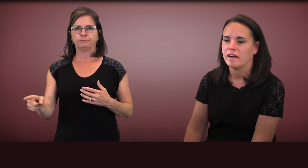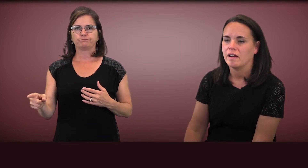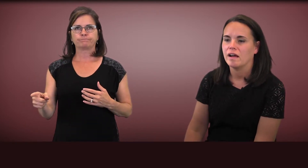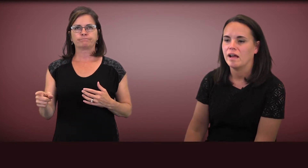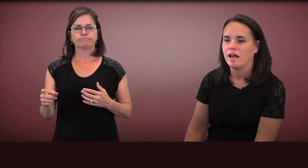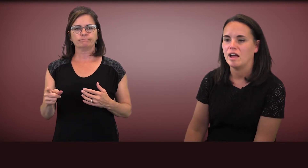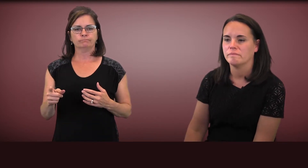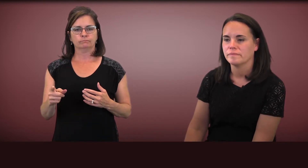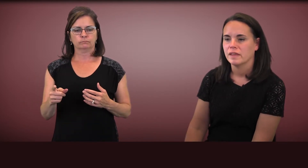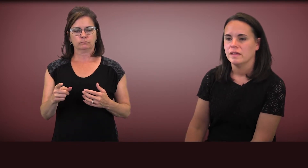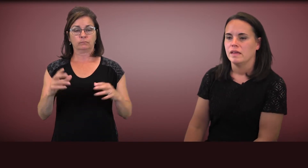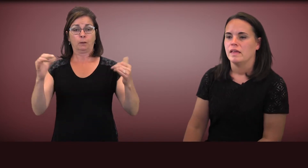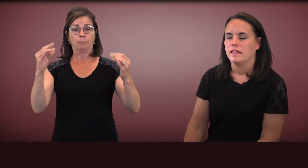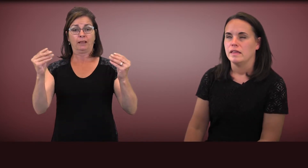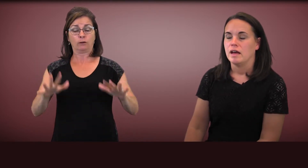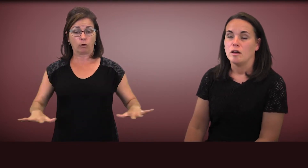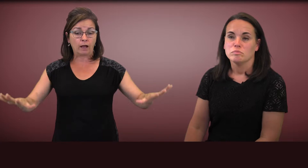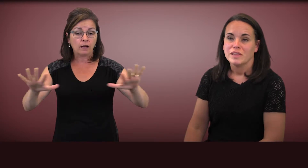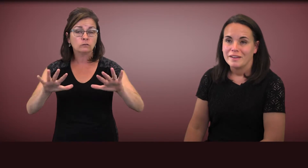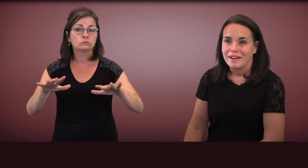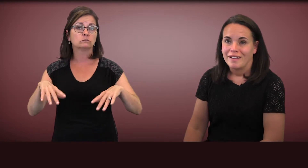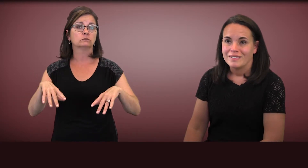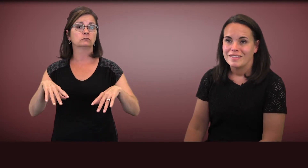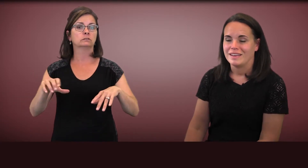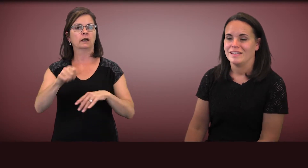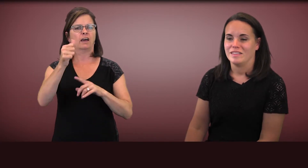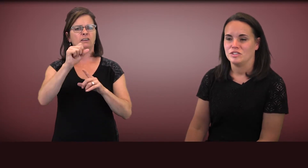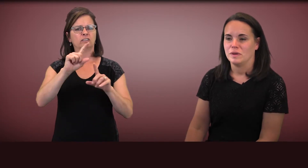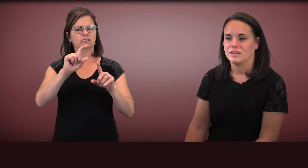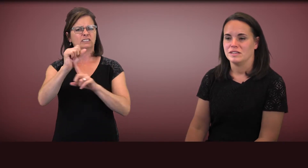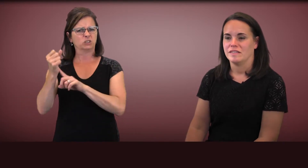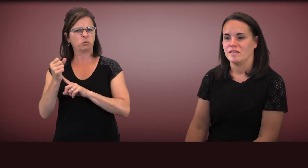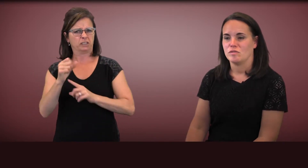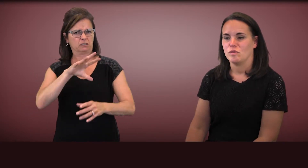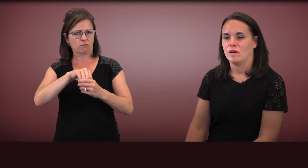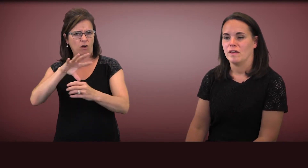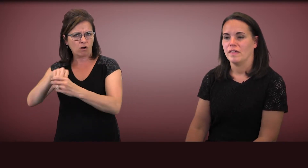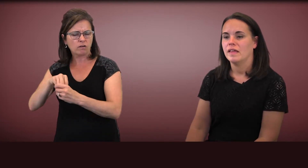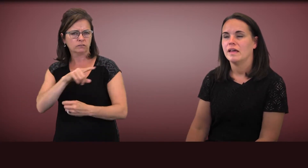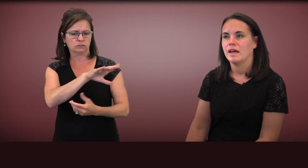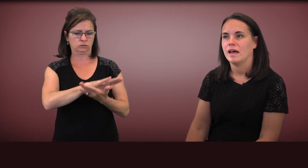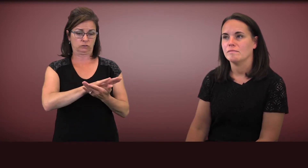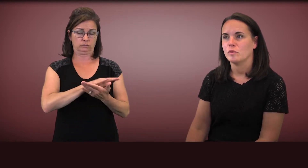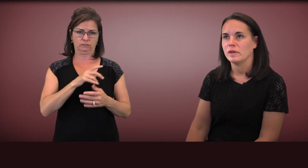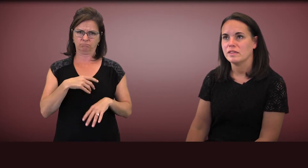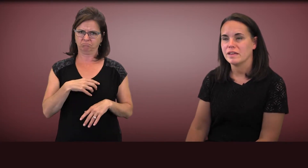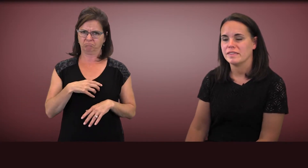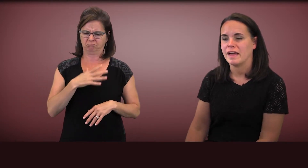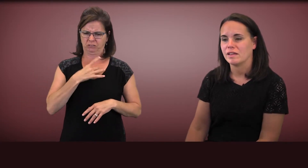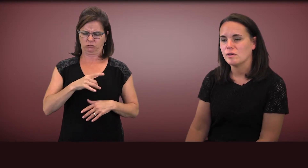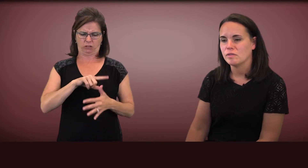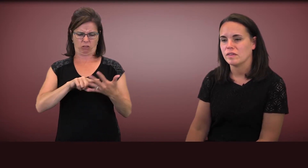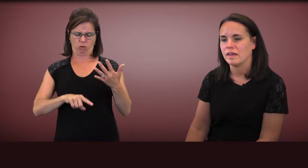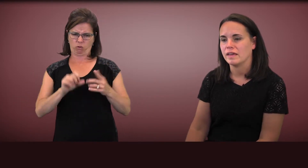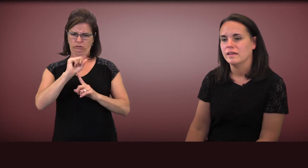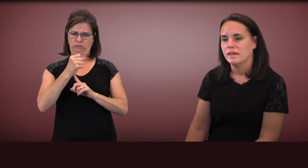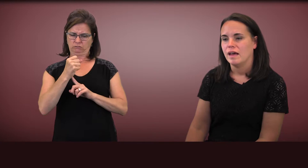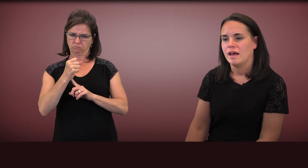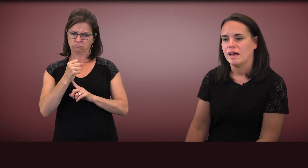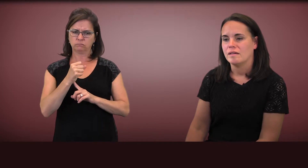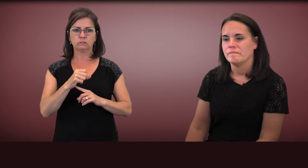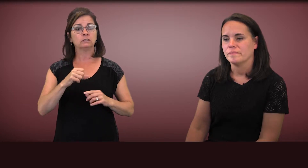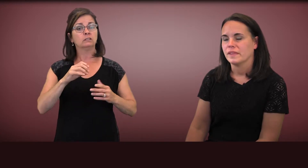that they're on playgrounds and in situations at school. When we look at that